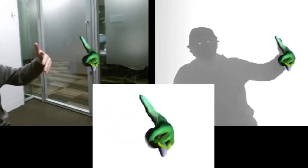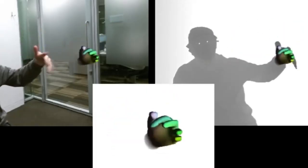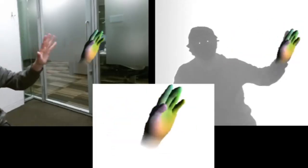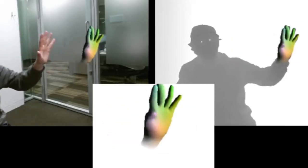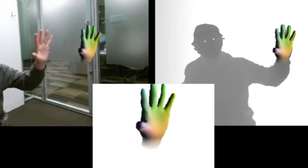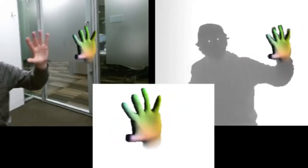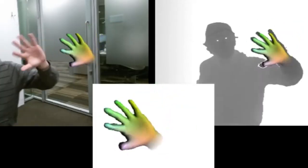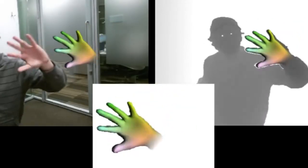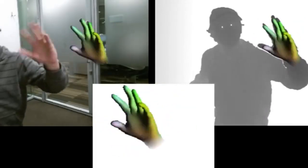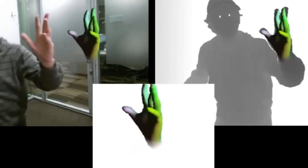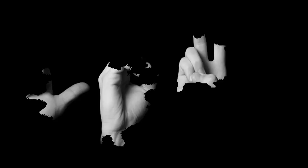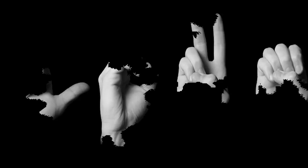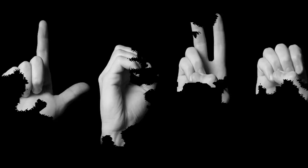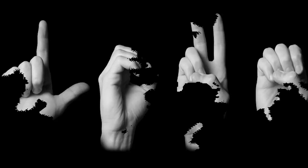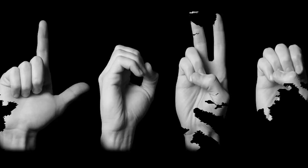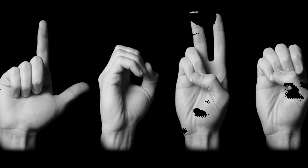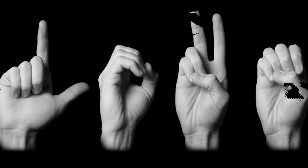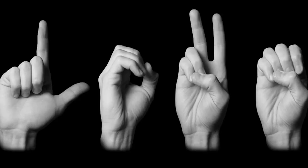generated by the depth sensor.